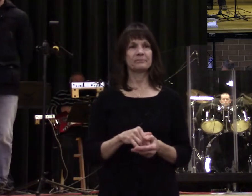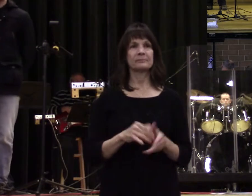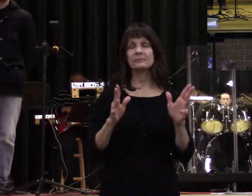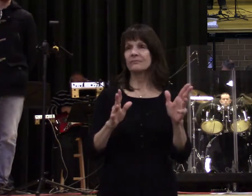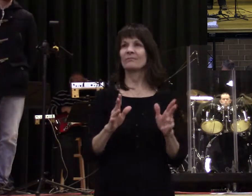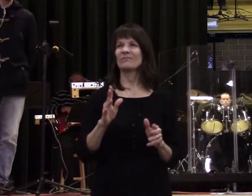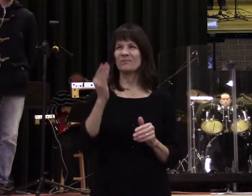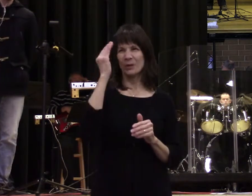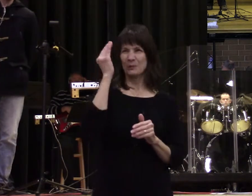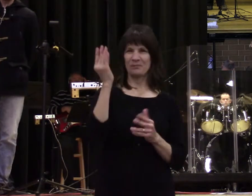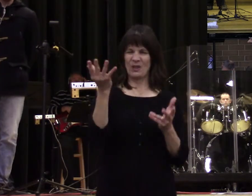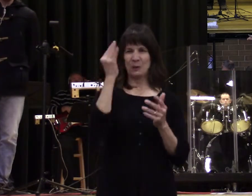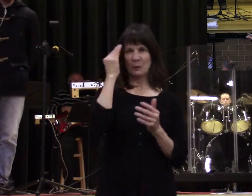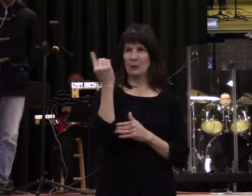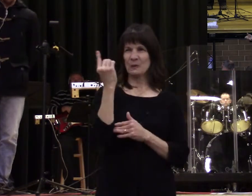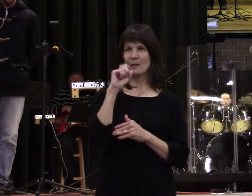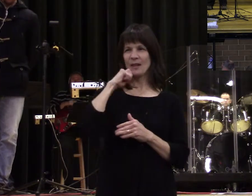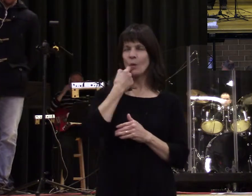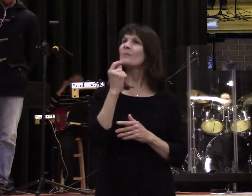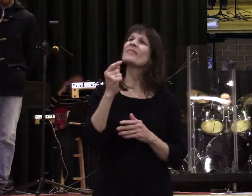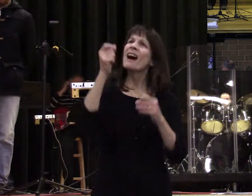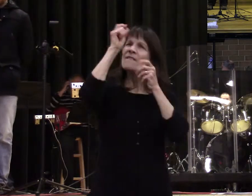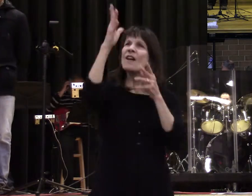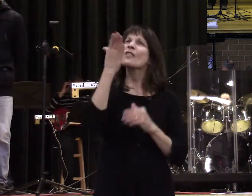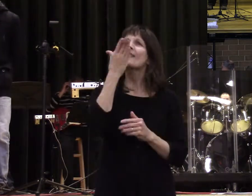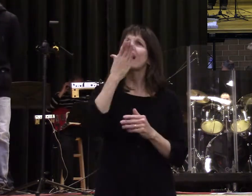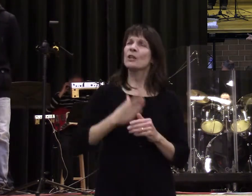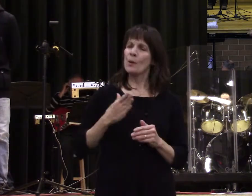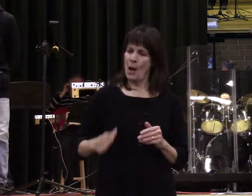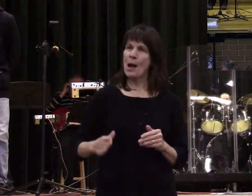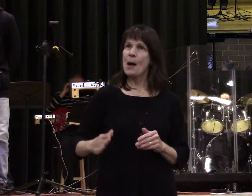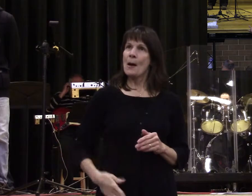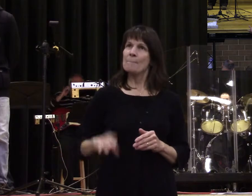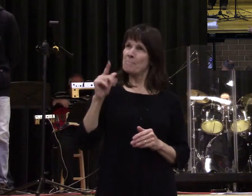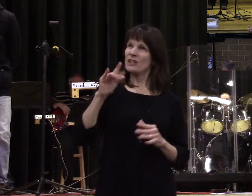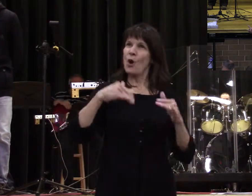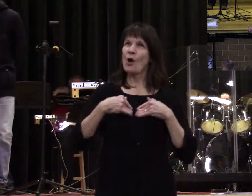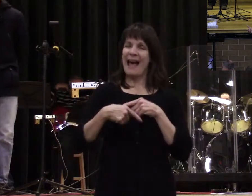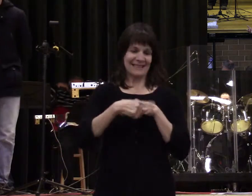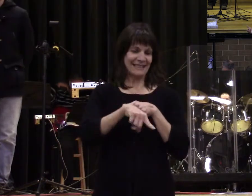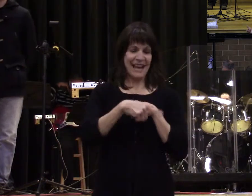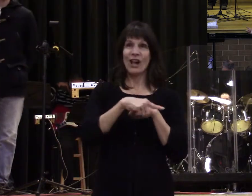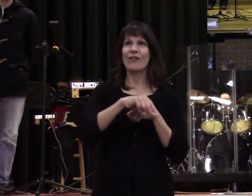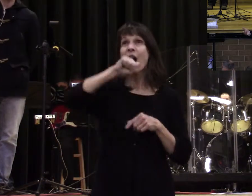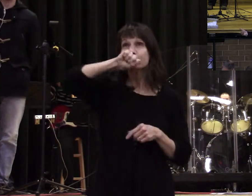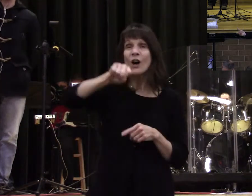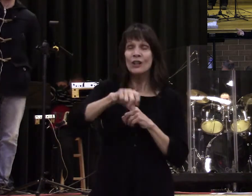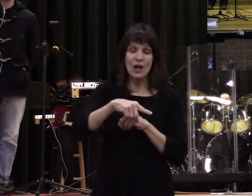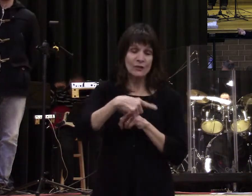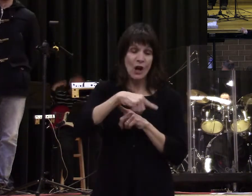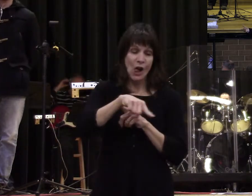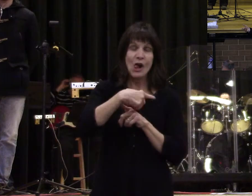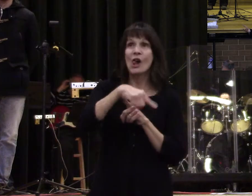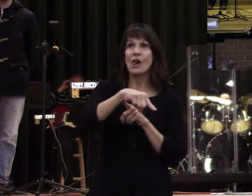hear something cool? Father, I just thank You that my puppy's got a tail. I love to see that dog wag his tail. Hallelujah.